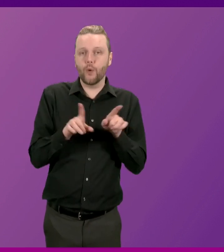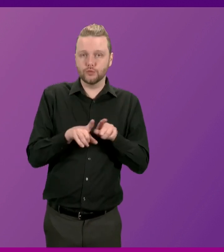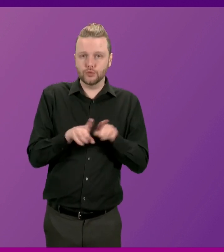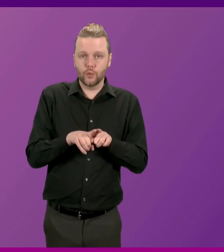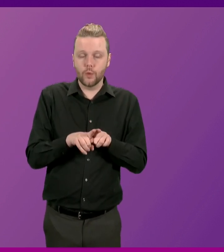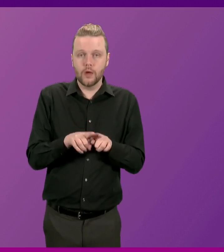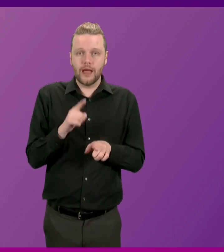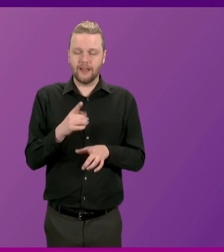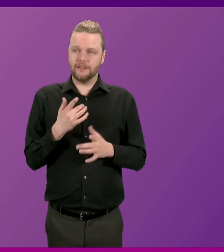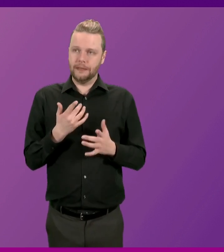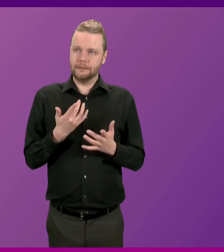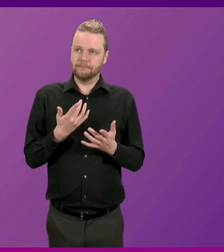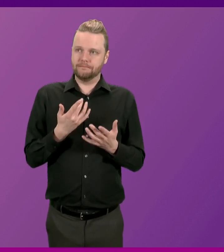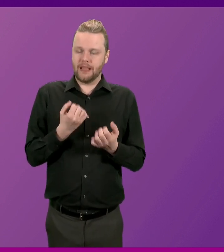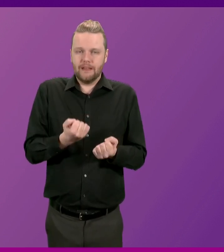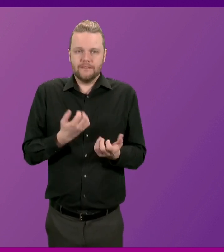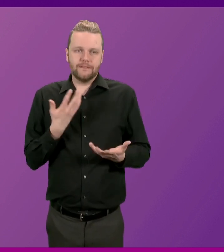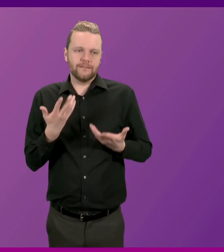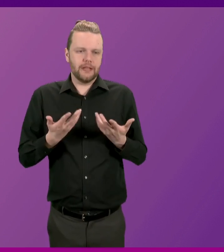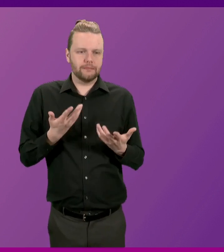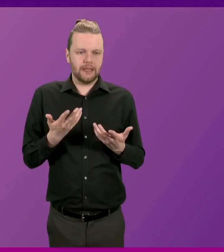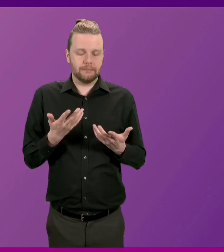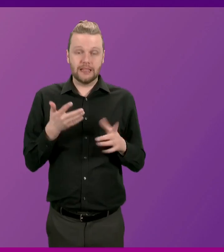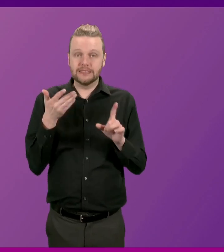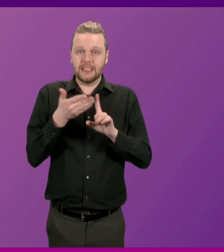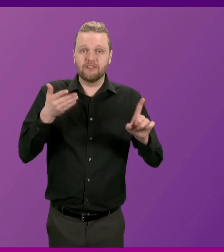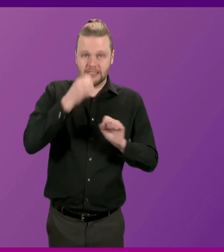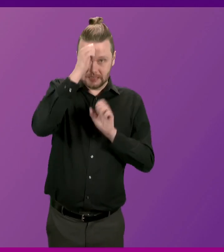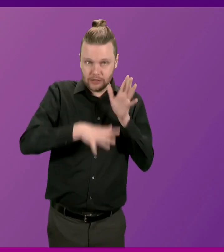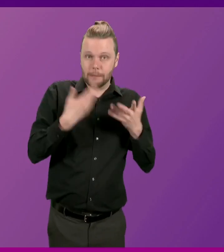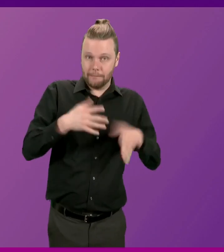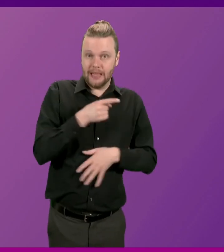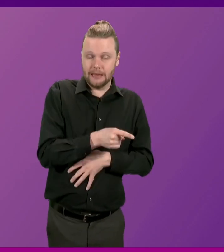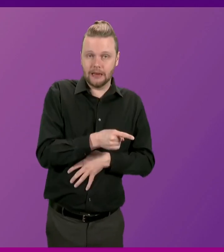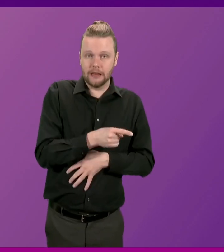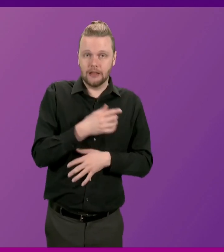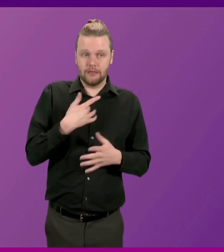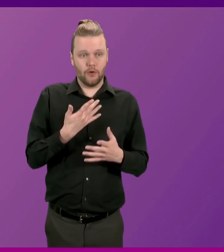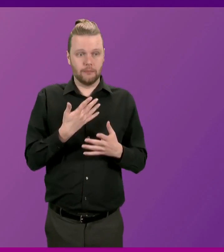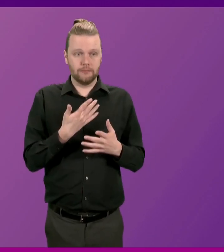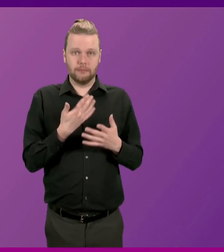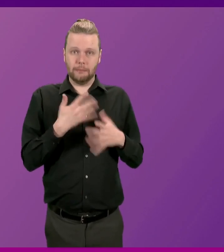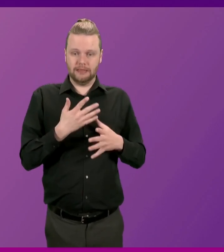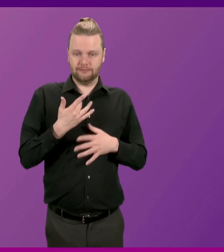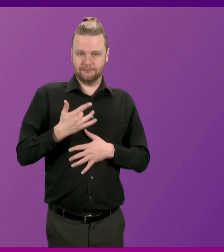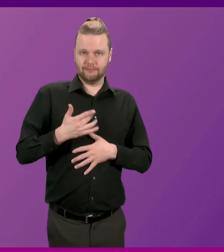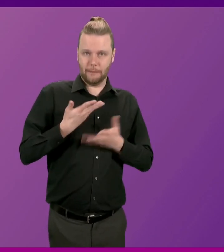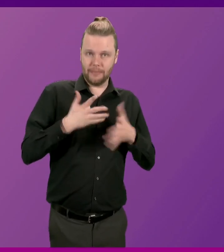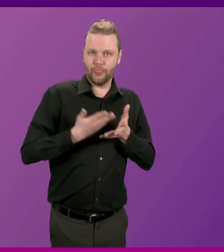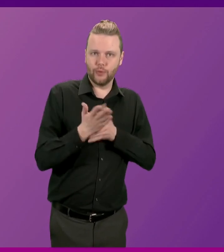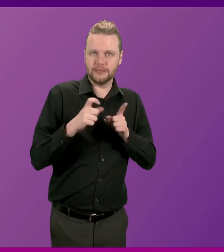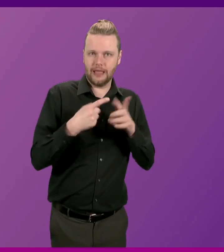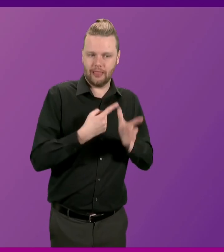that sense of either direct experience, as Jemima was talking about, of being victim survivors themselves, or